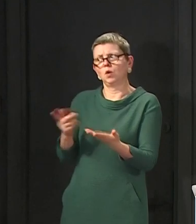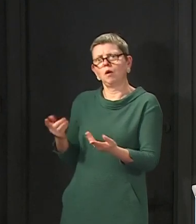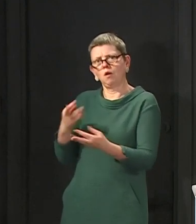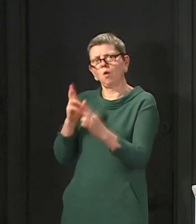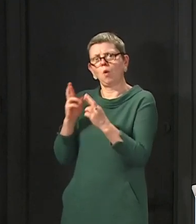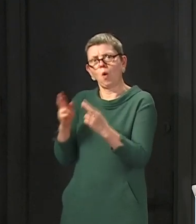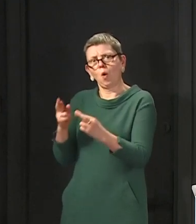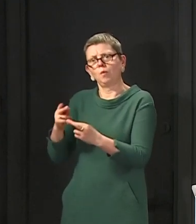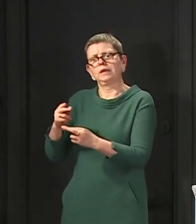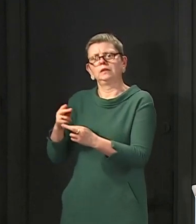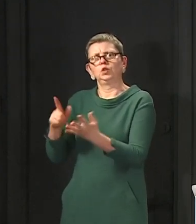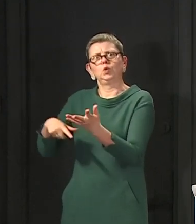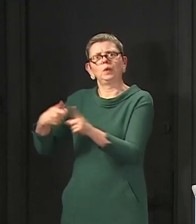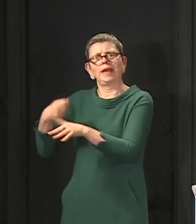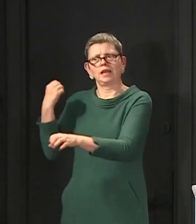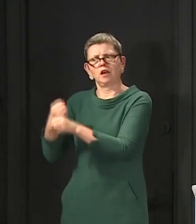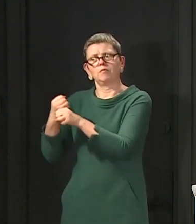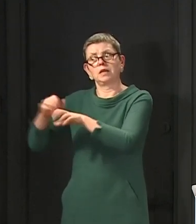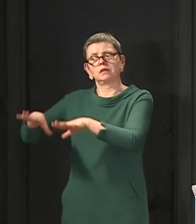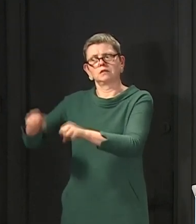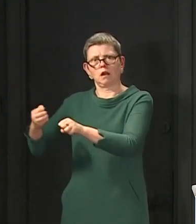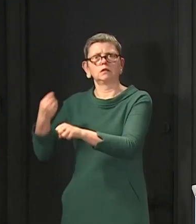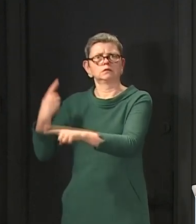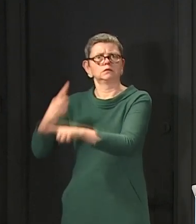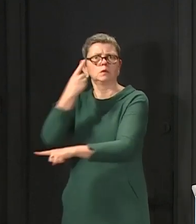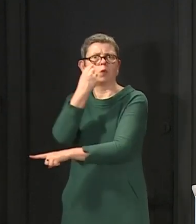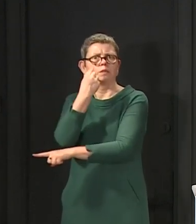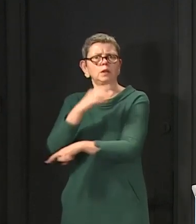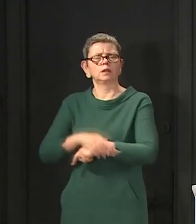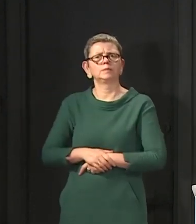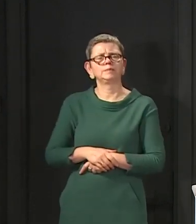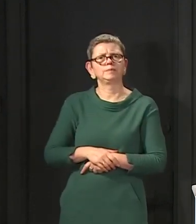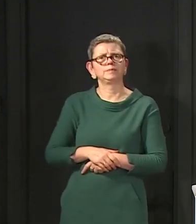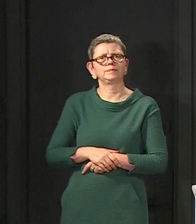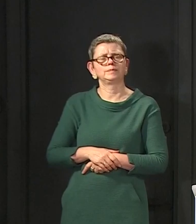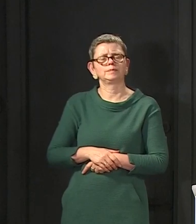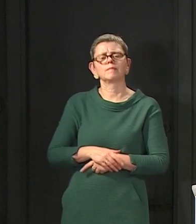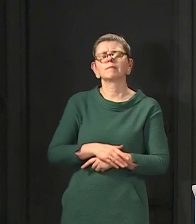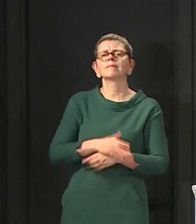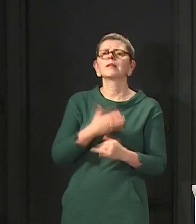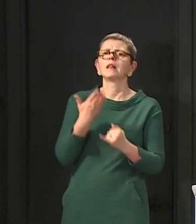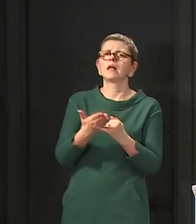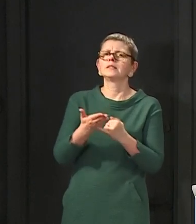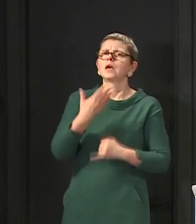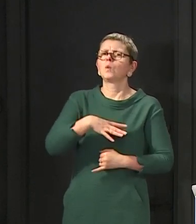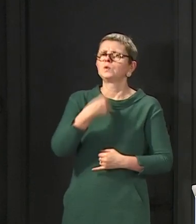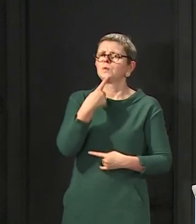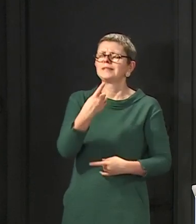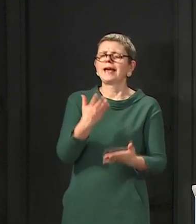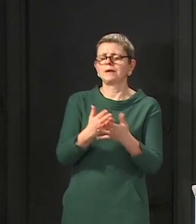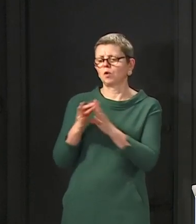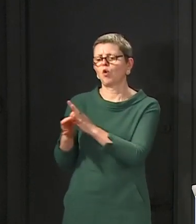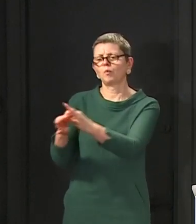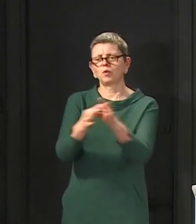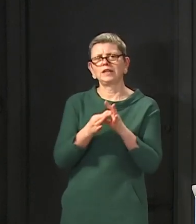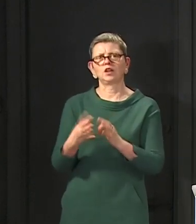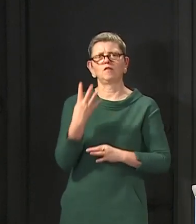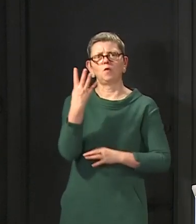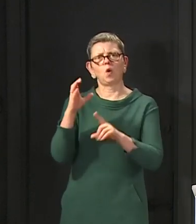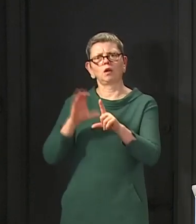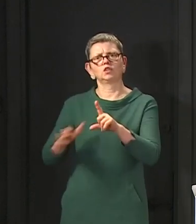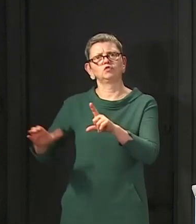possible. Lastly, let me say something about cooperation between the four nations of the UK.